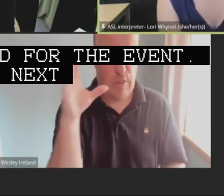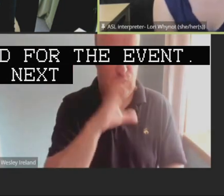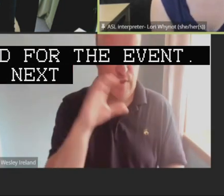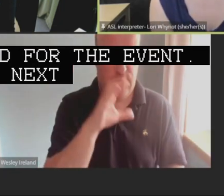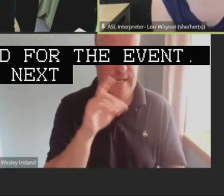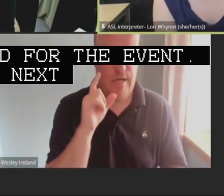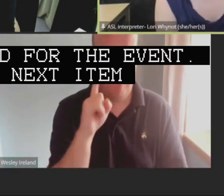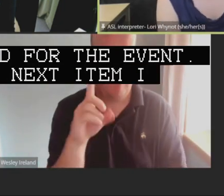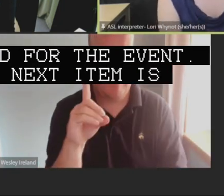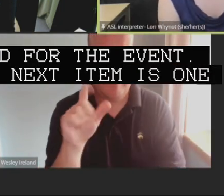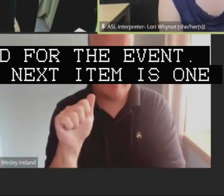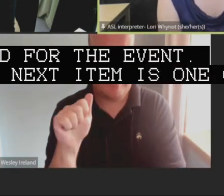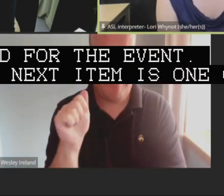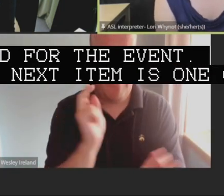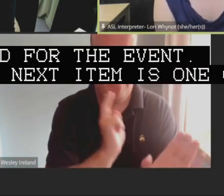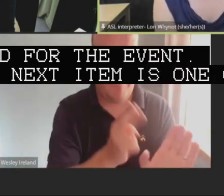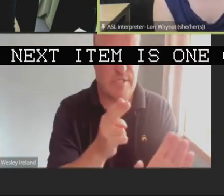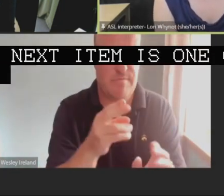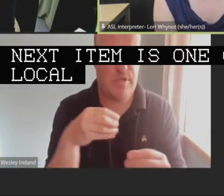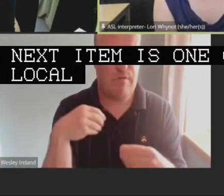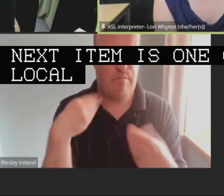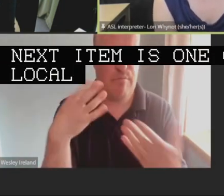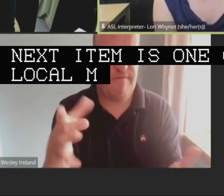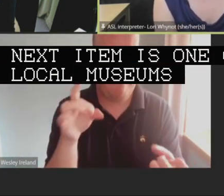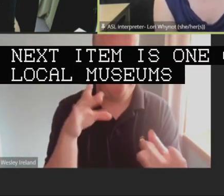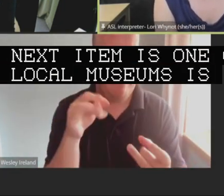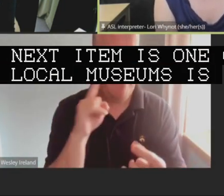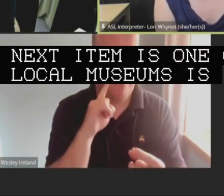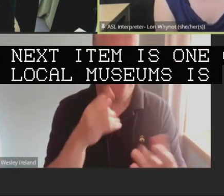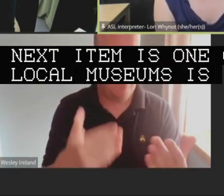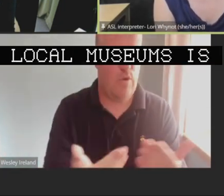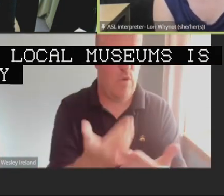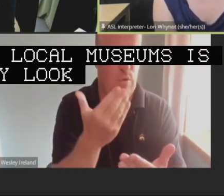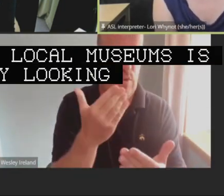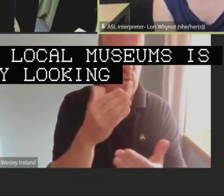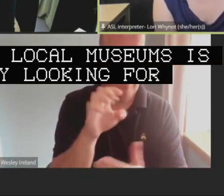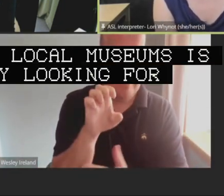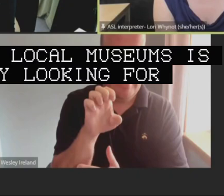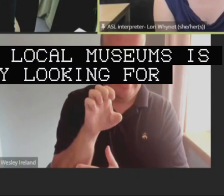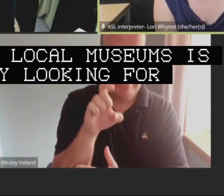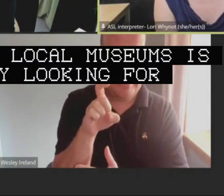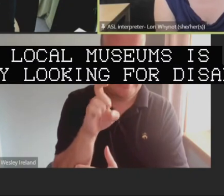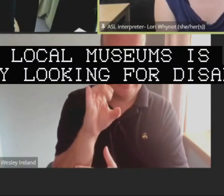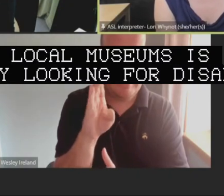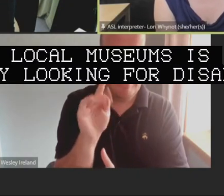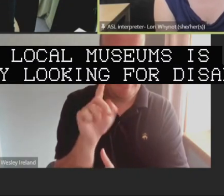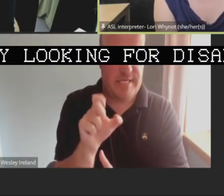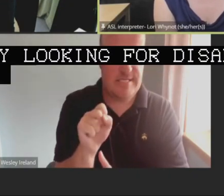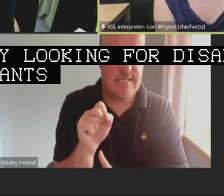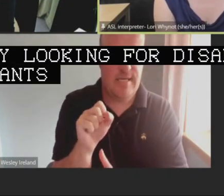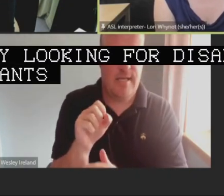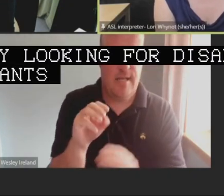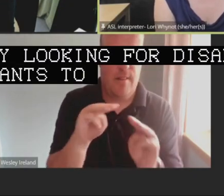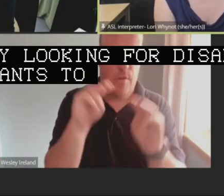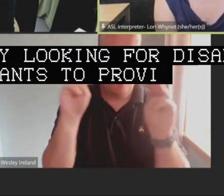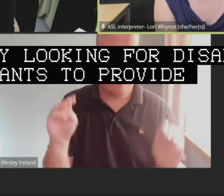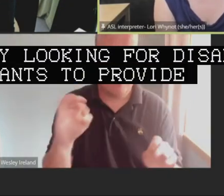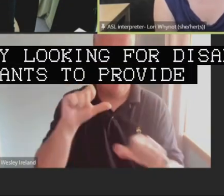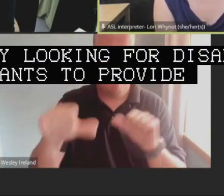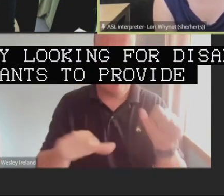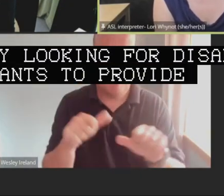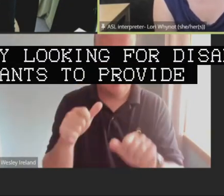favorite local museums is currently looking for disabled participants to provide some feedback on new